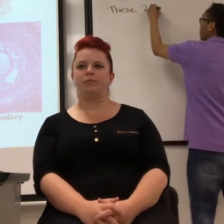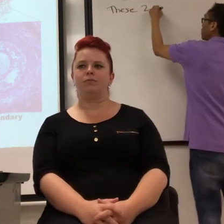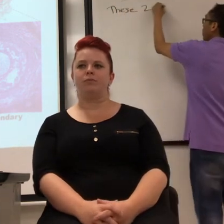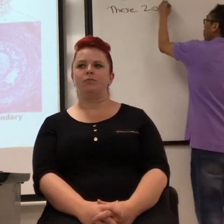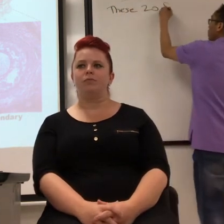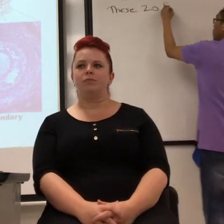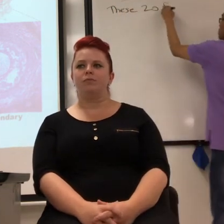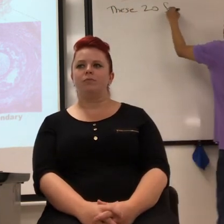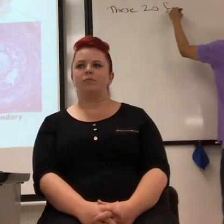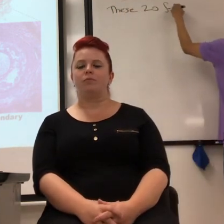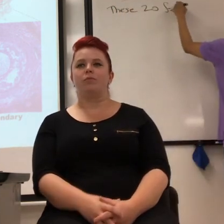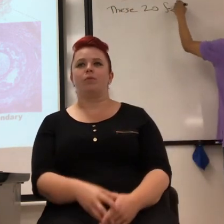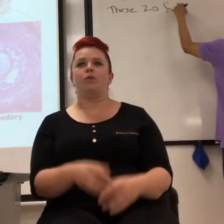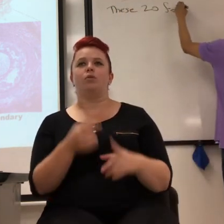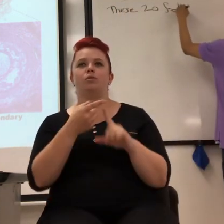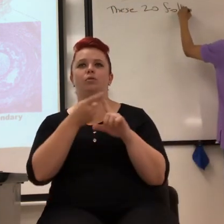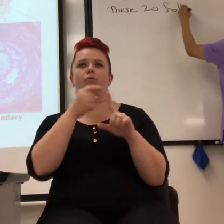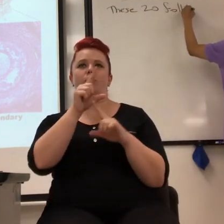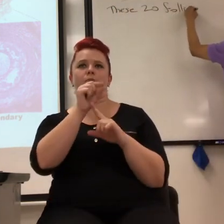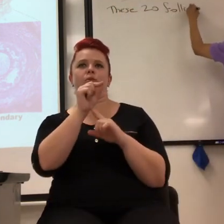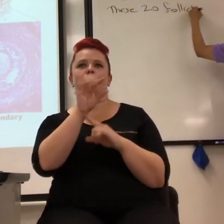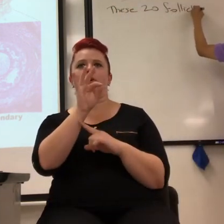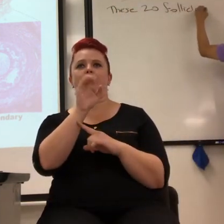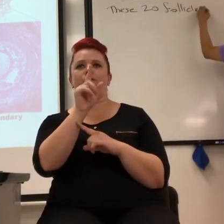these 20 follicles,